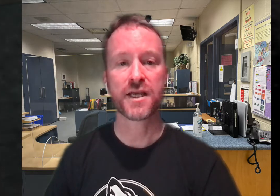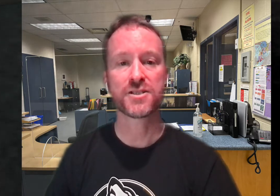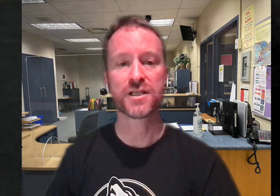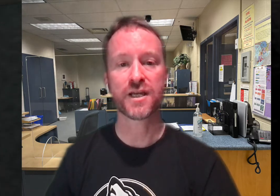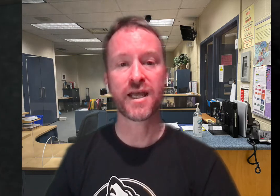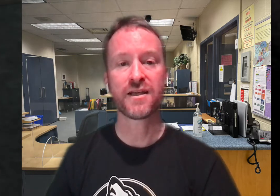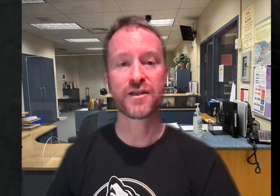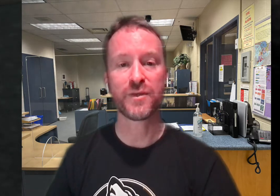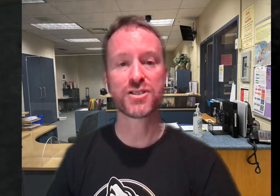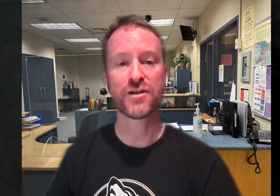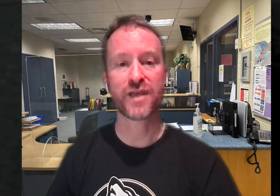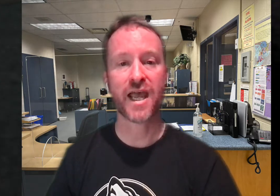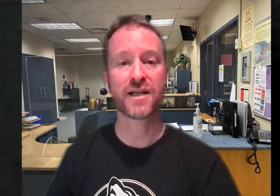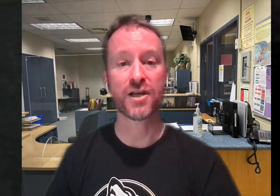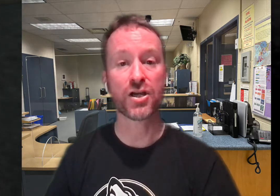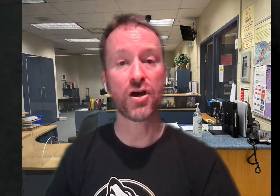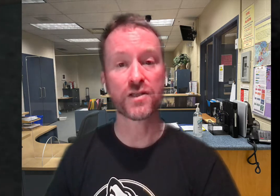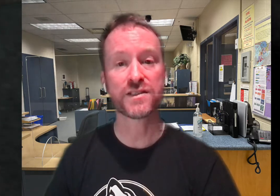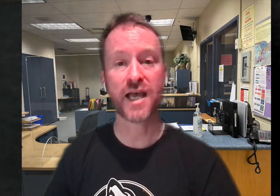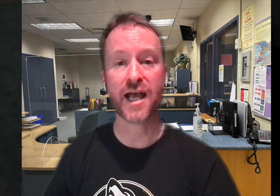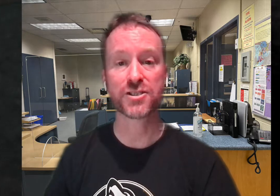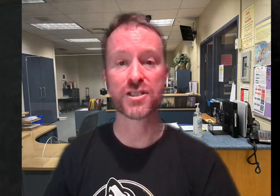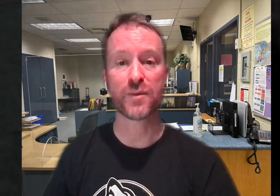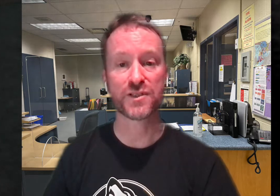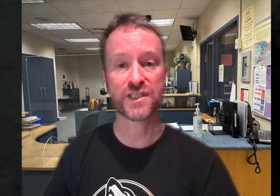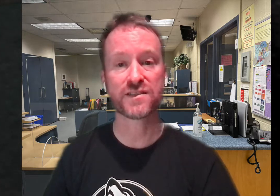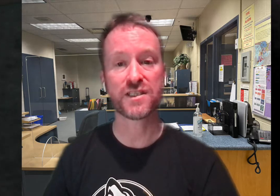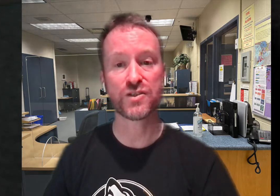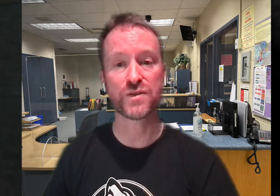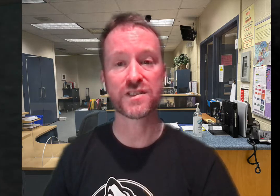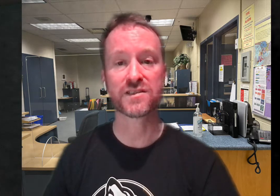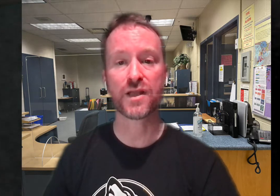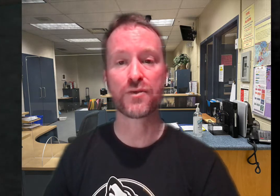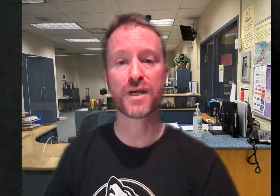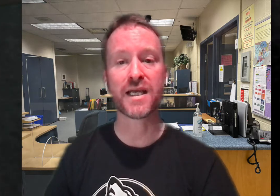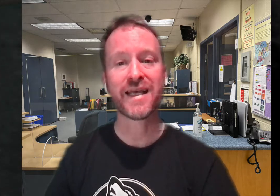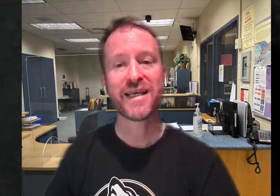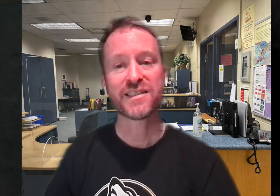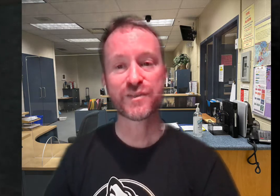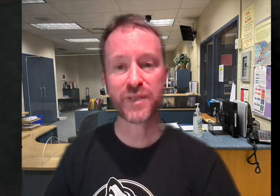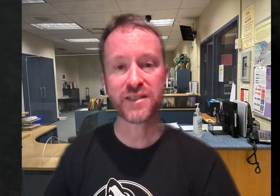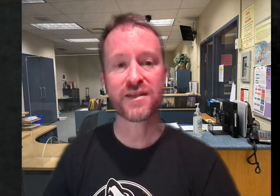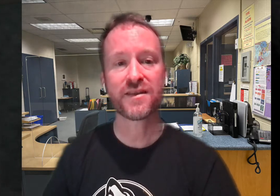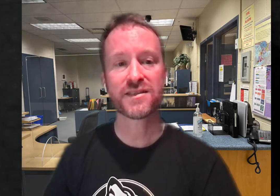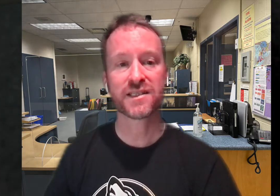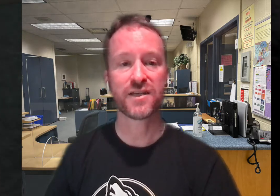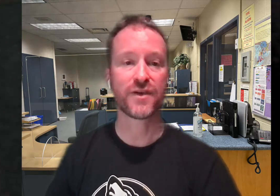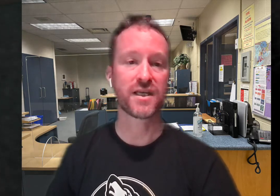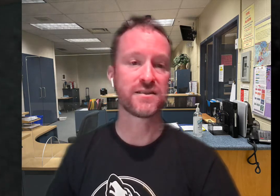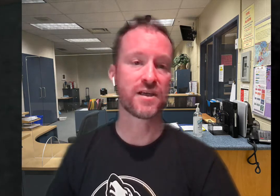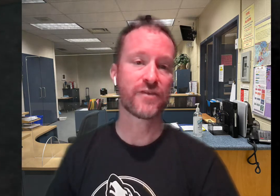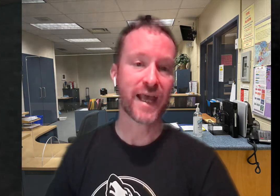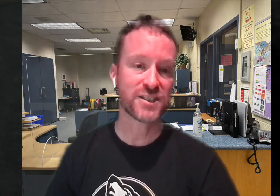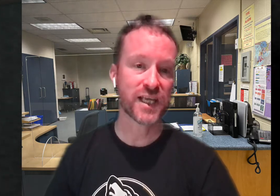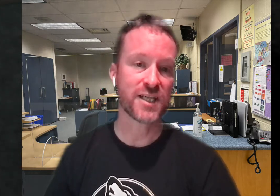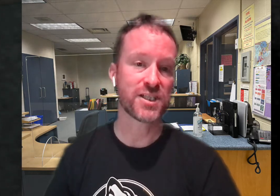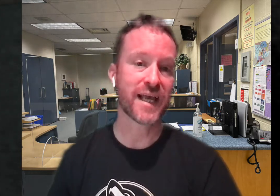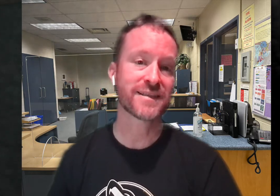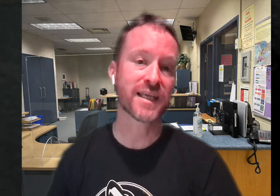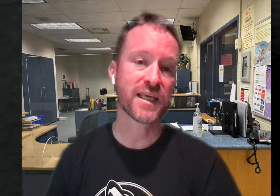Reconciliation Commission of Canada calls to action number 62 and 63 speak to the significance of education as a key